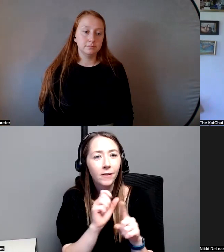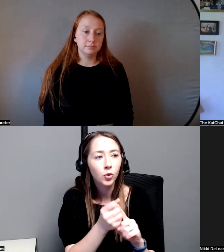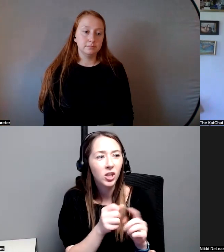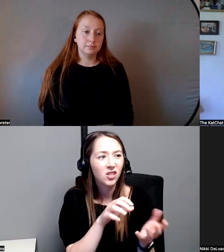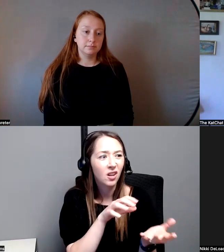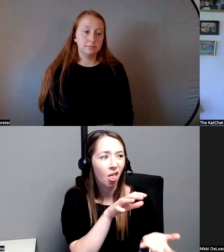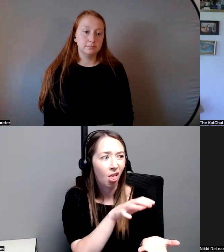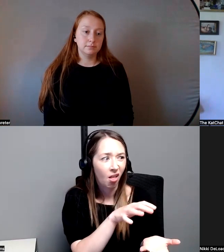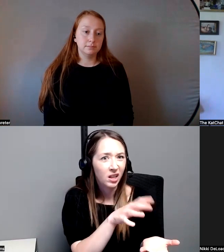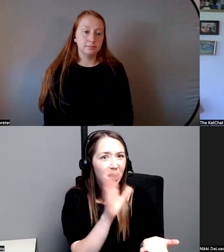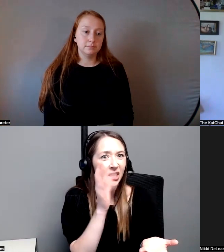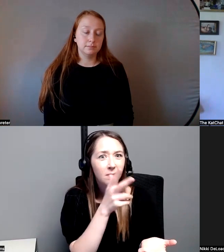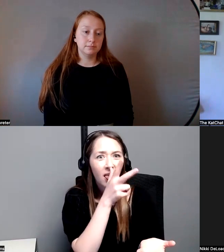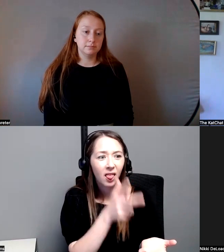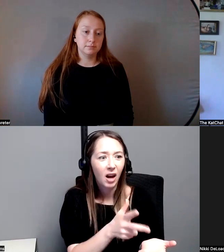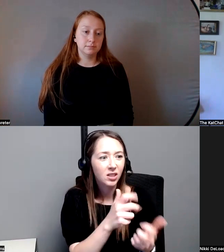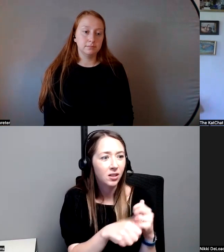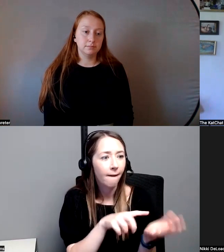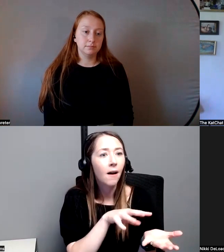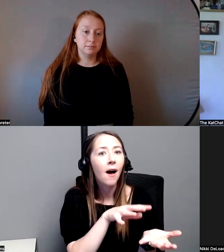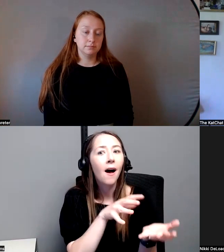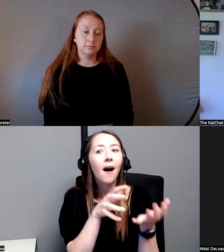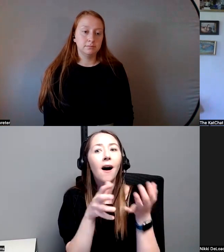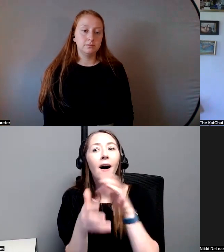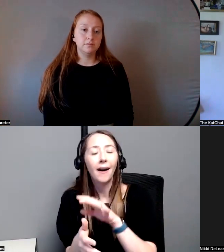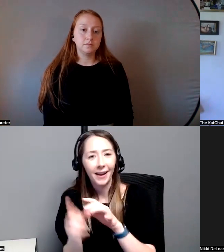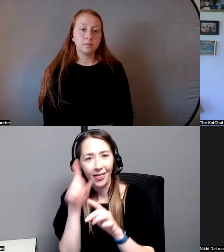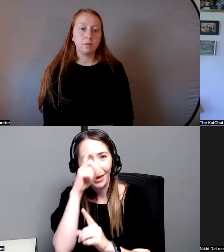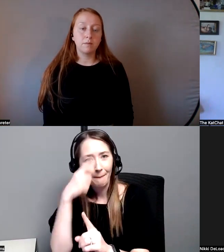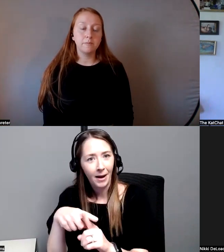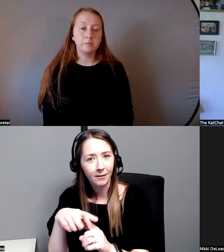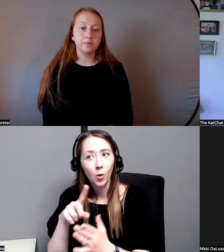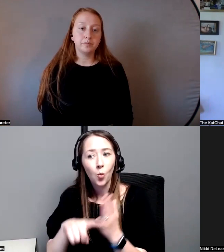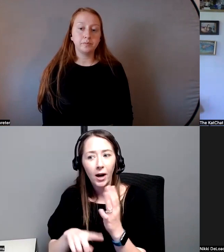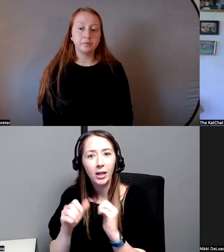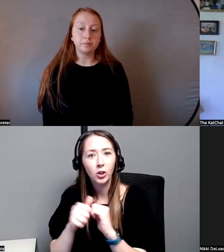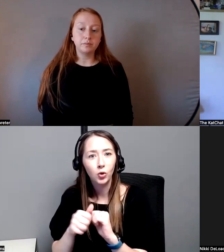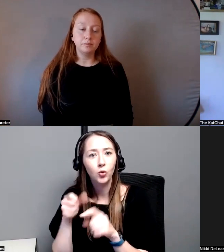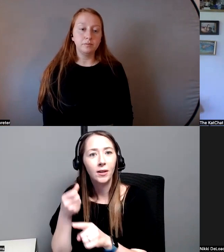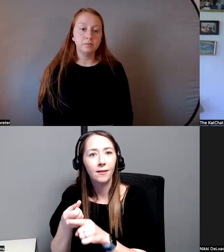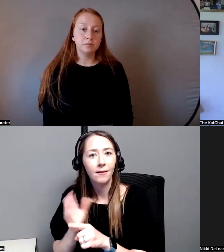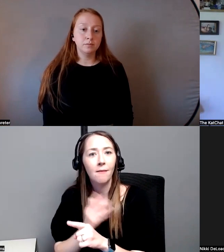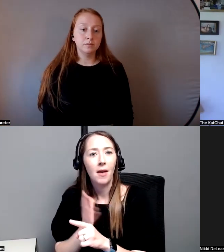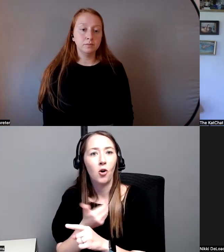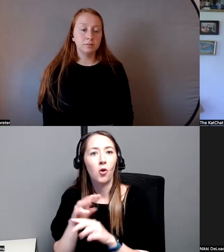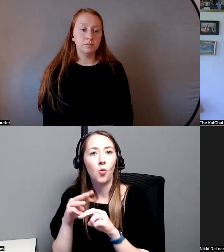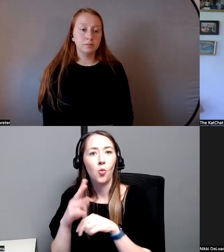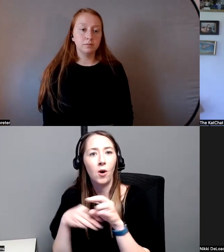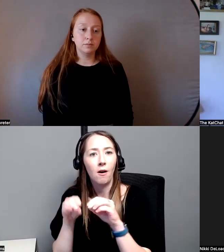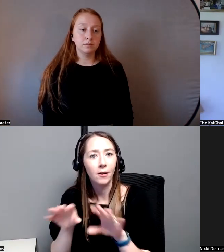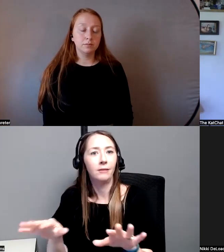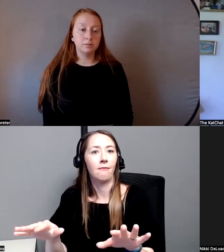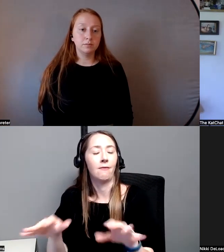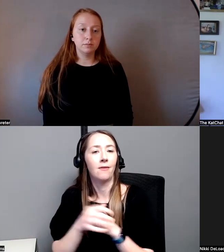like giving back and being of service and being an advocate. Um, And it's so important because